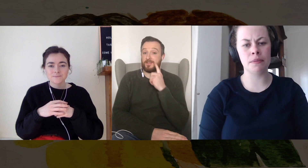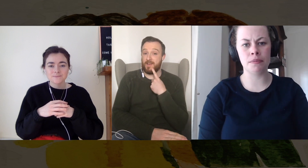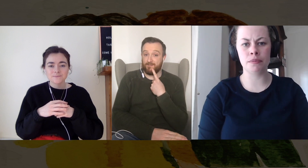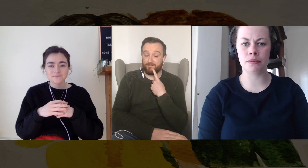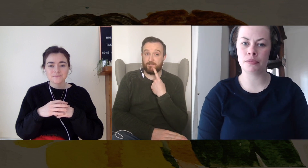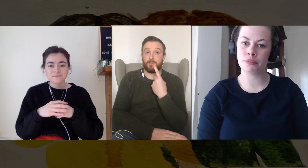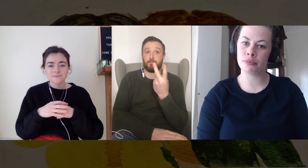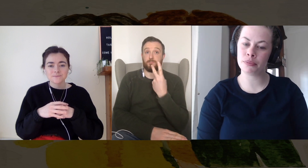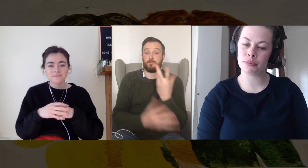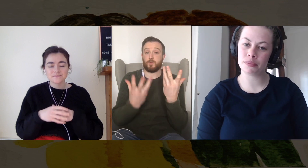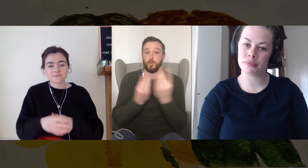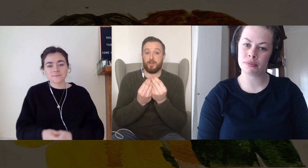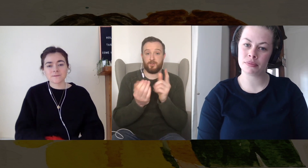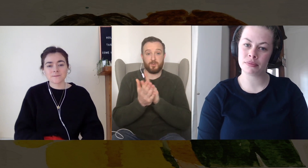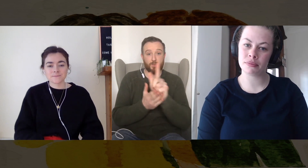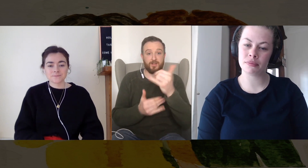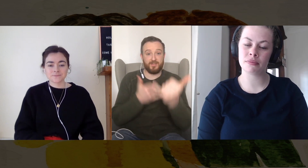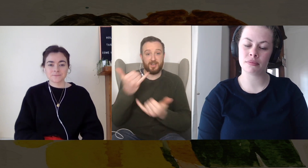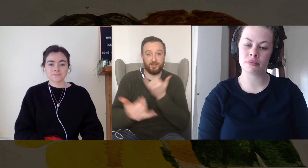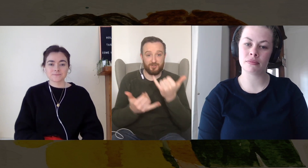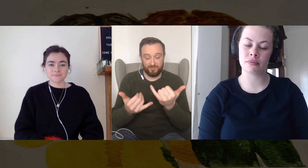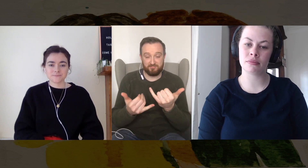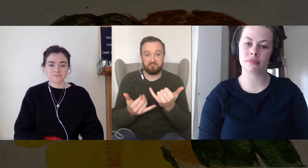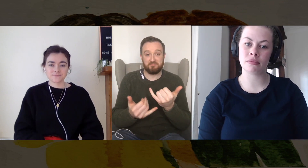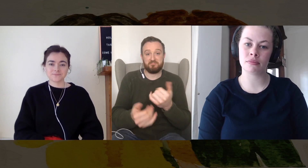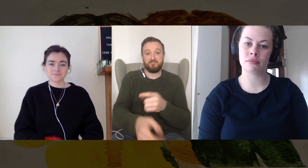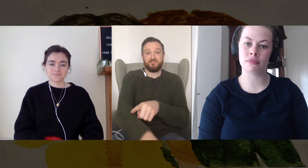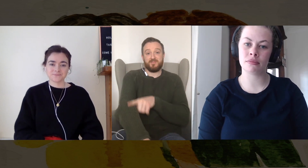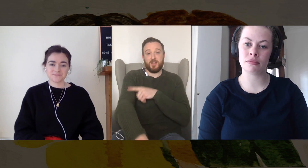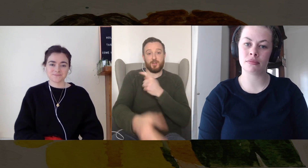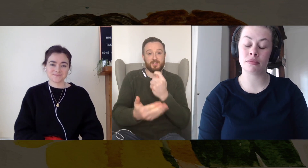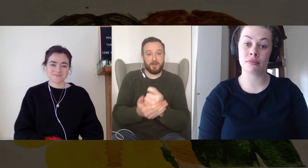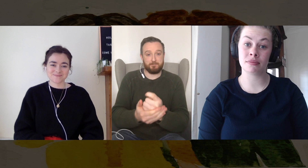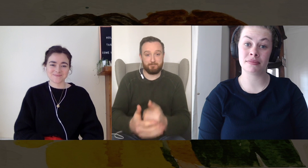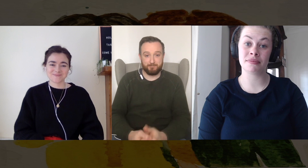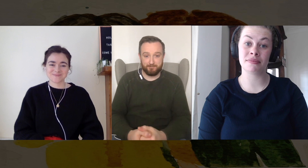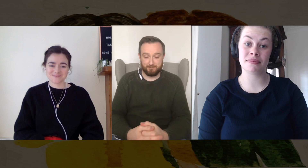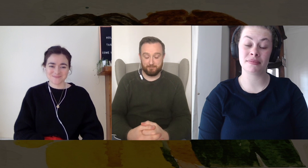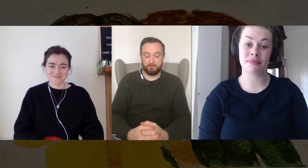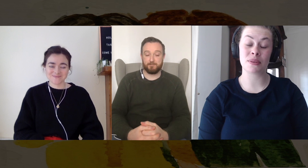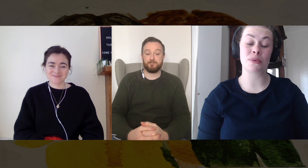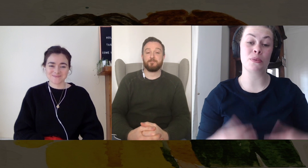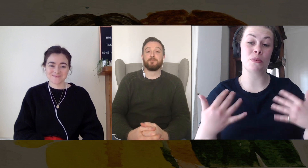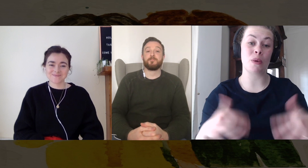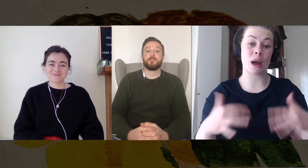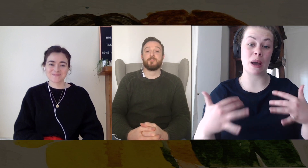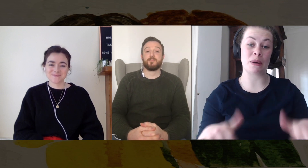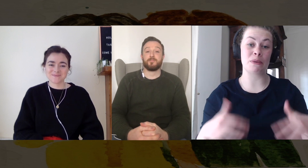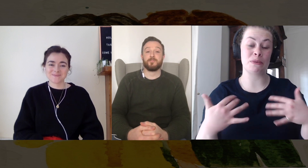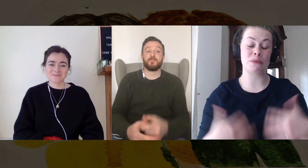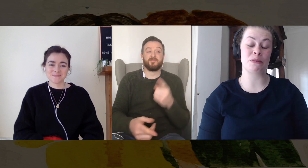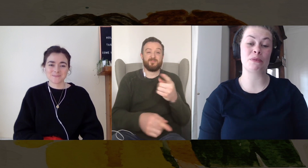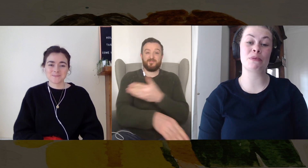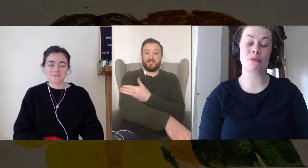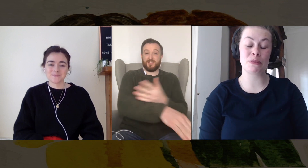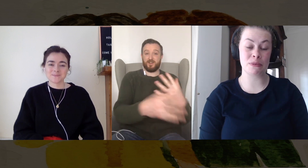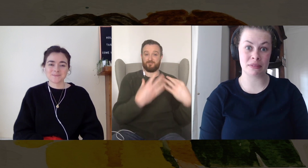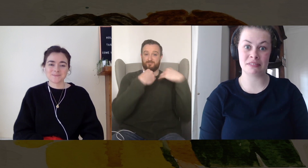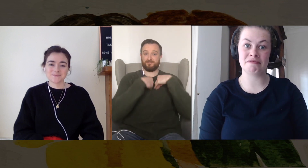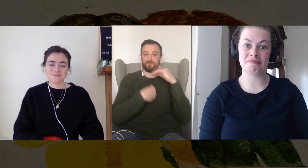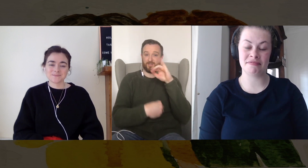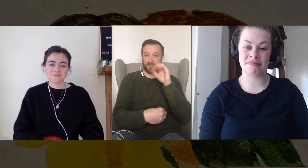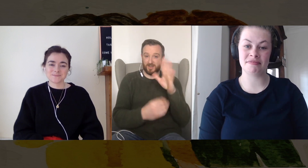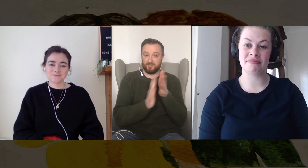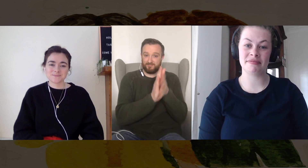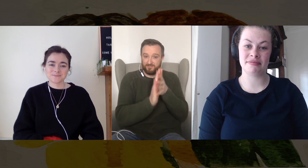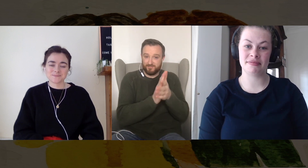I got into interpreting because my partner is deaf, and we've been together now 12 years, believe it or not. No way. Yeah, a long time. Oh my